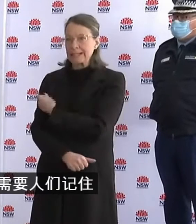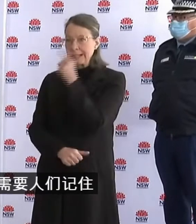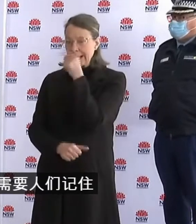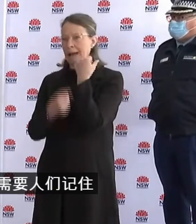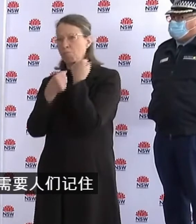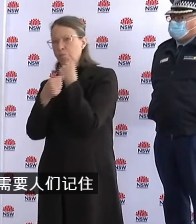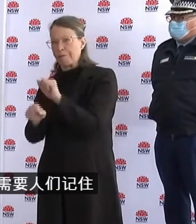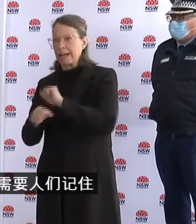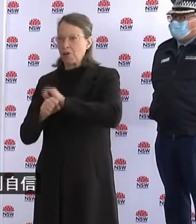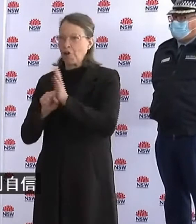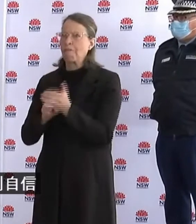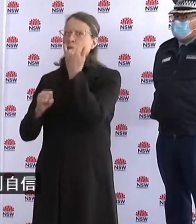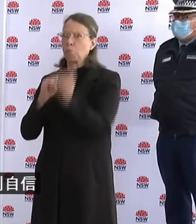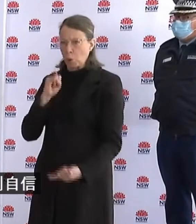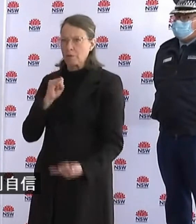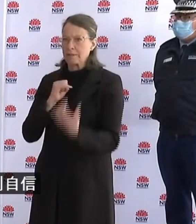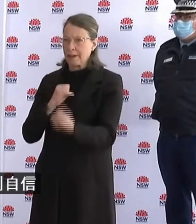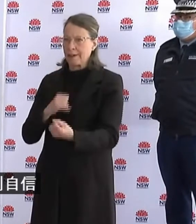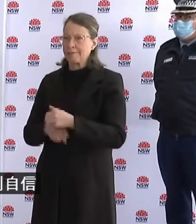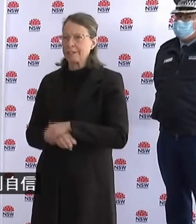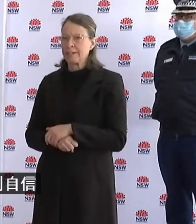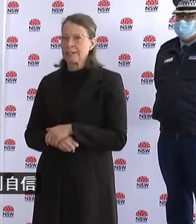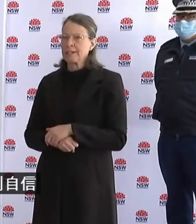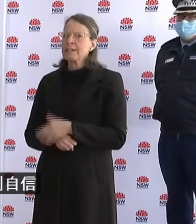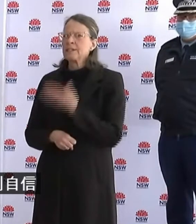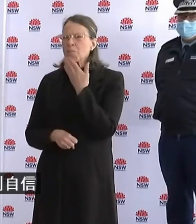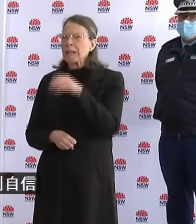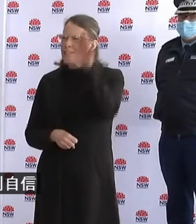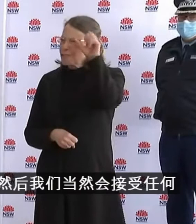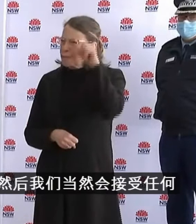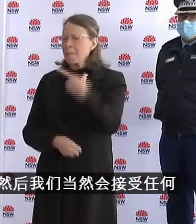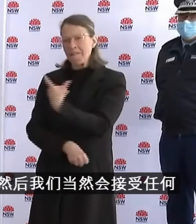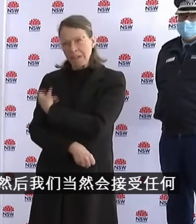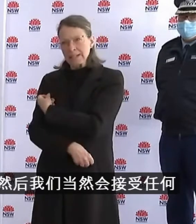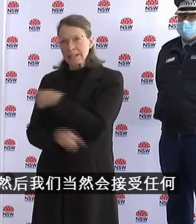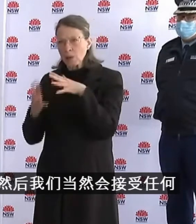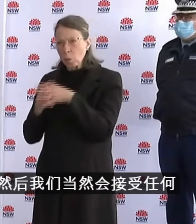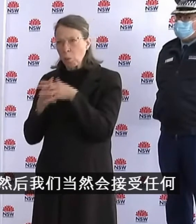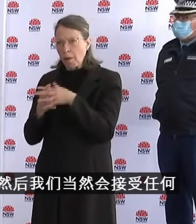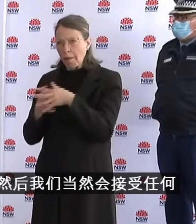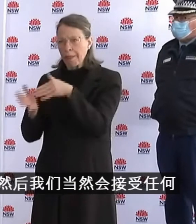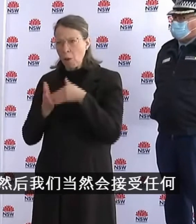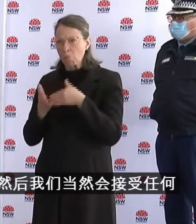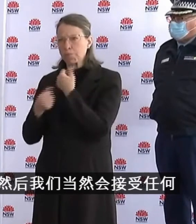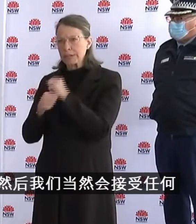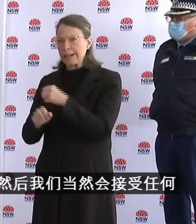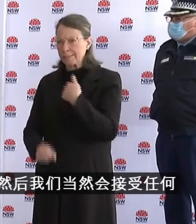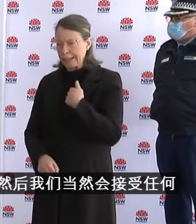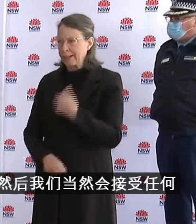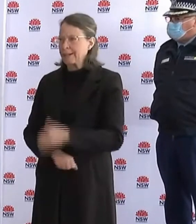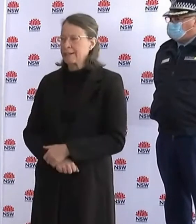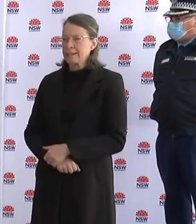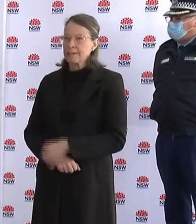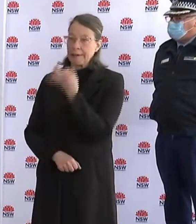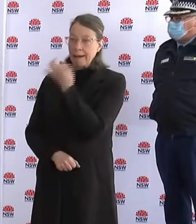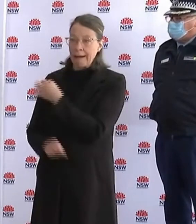really need people to remember that and to feel confident when they're getting vaccinated. I'll now ask Dr. McAnulty to provide his update, and then of course we'll